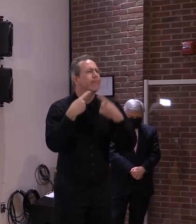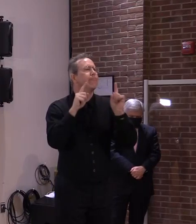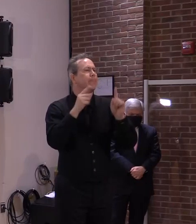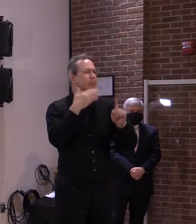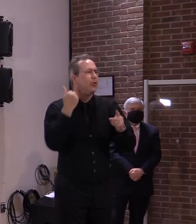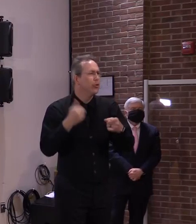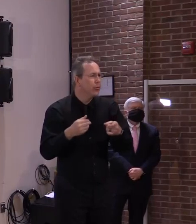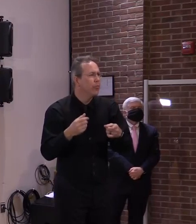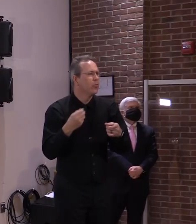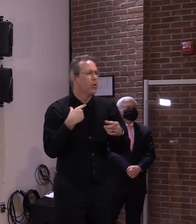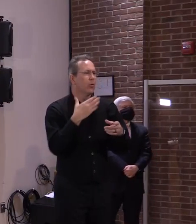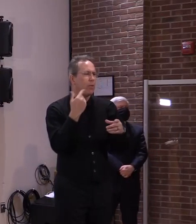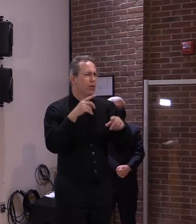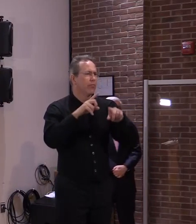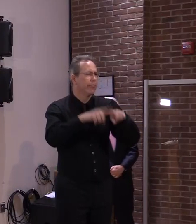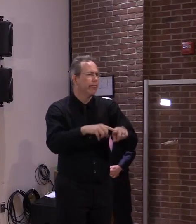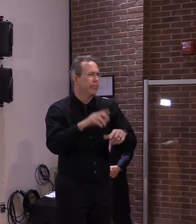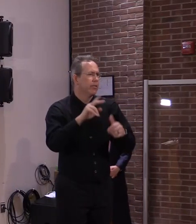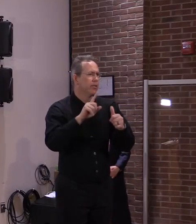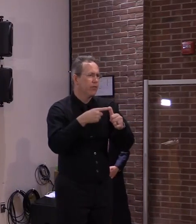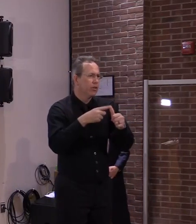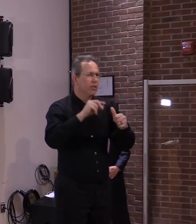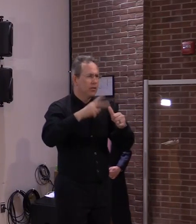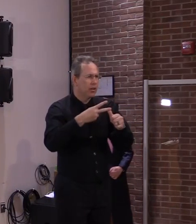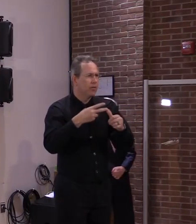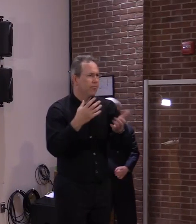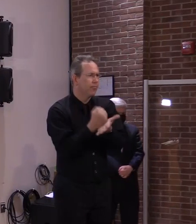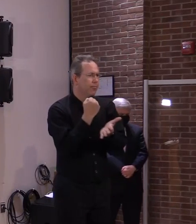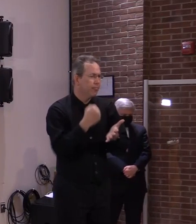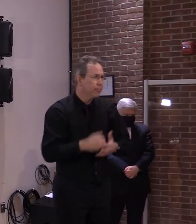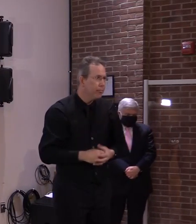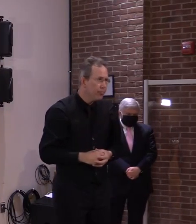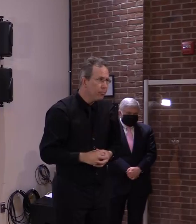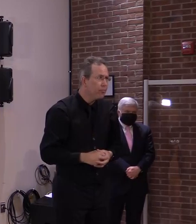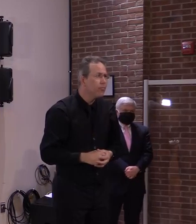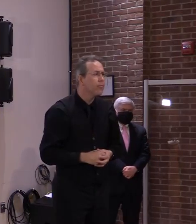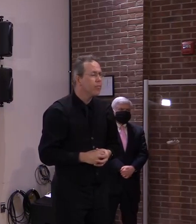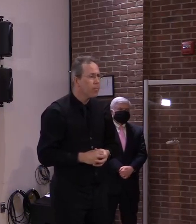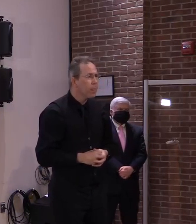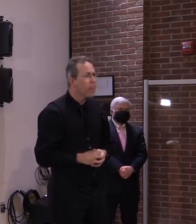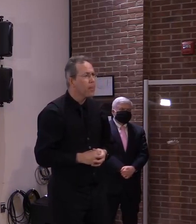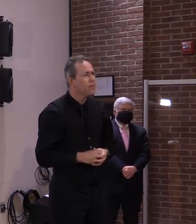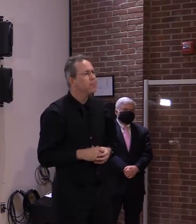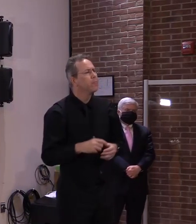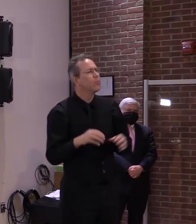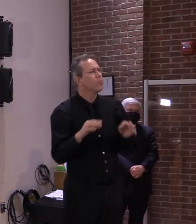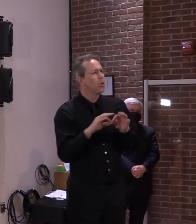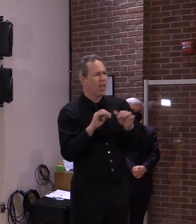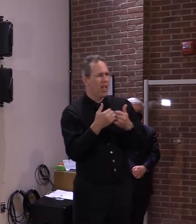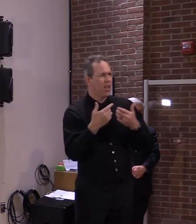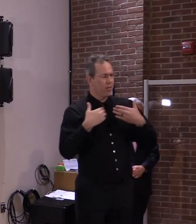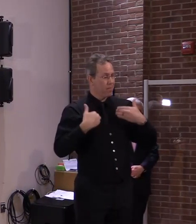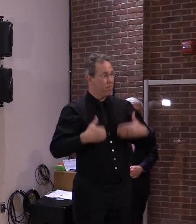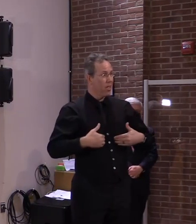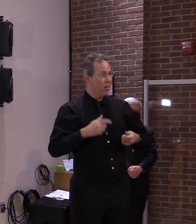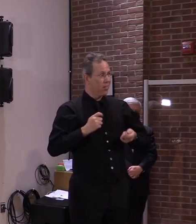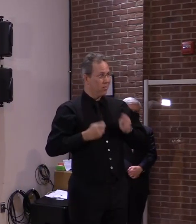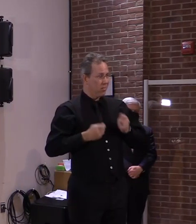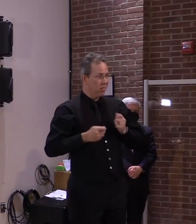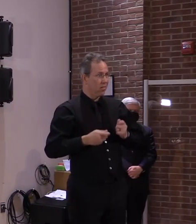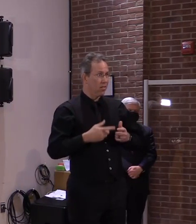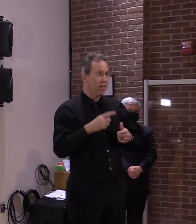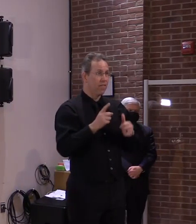that you follow the titers of what antibodies are being produced